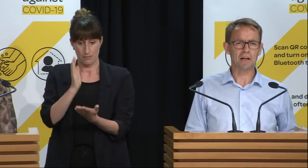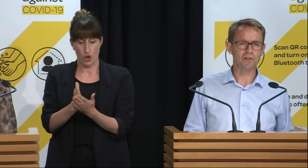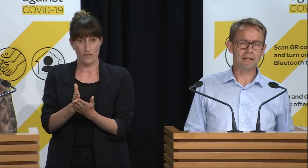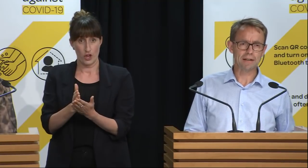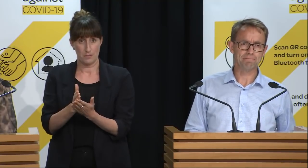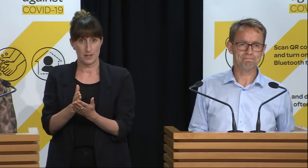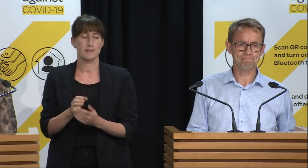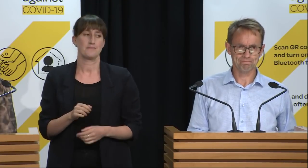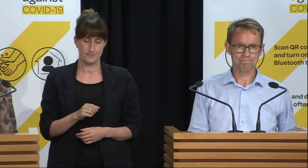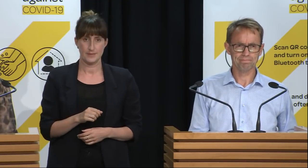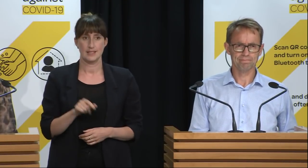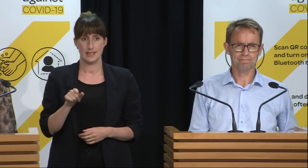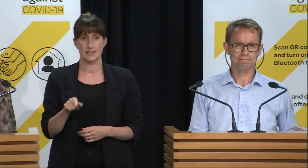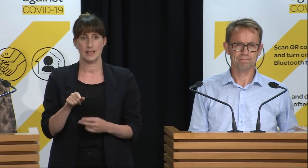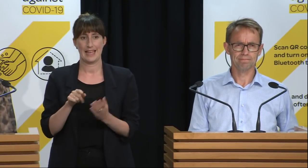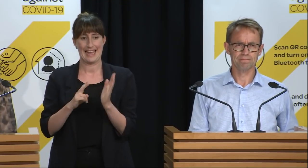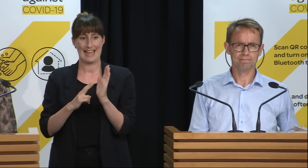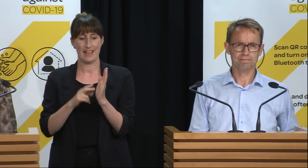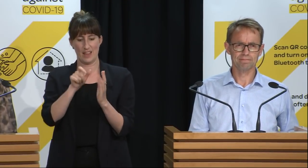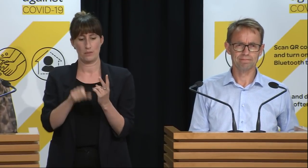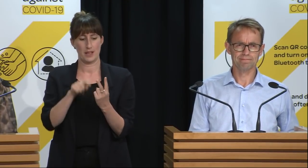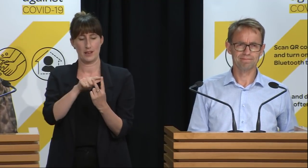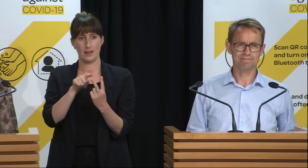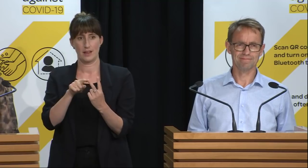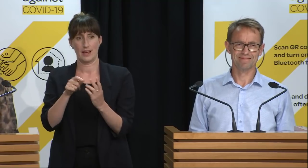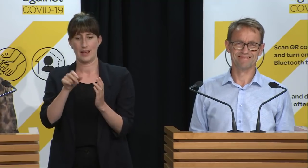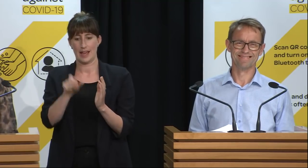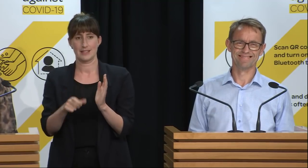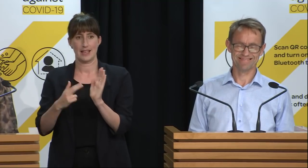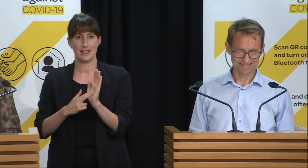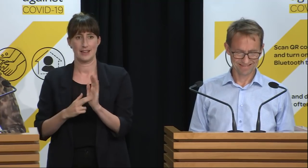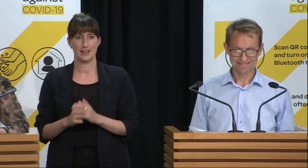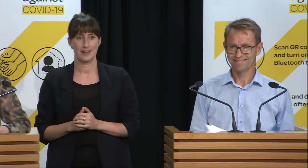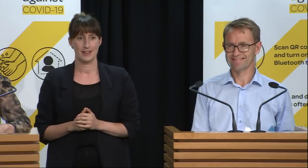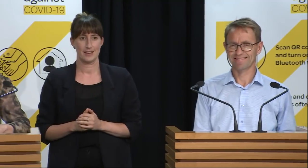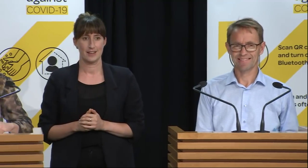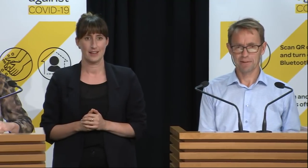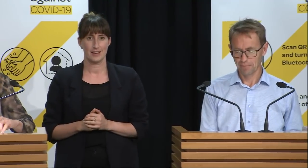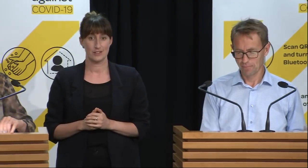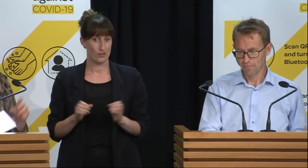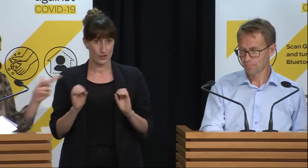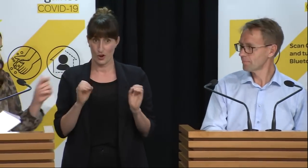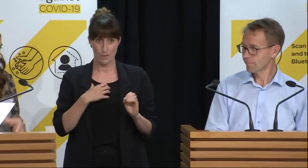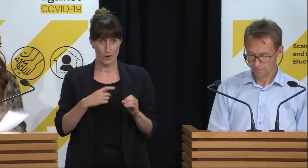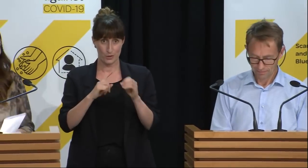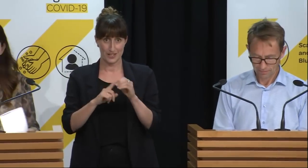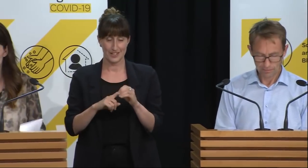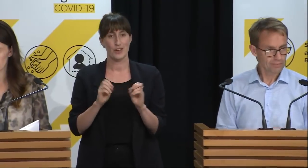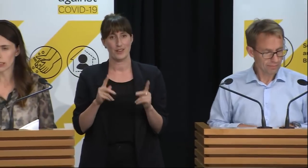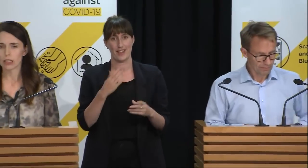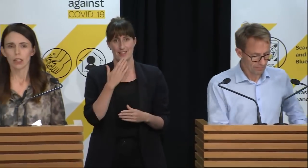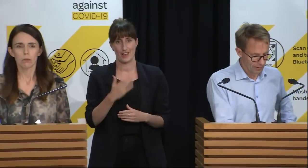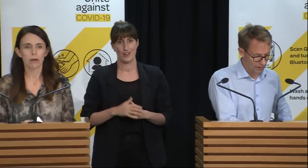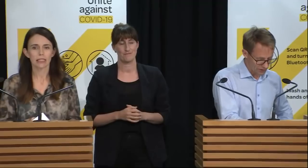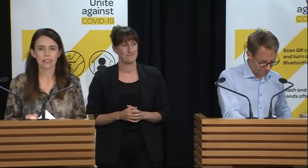will be case N. Great. That didn't count as a question. Someone No. Have I got any? No, okay. No more questions. Thank you. I'll bring up the